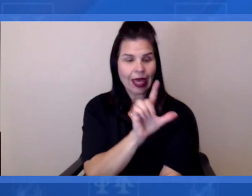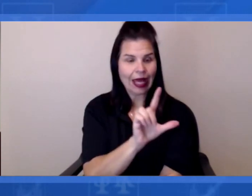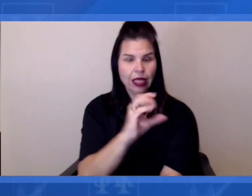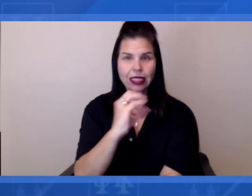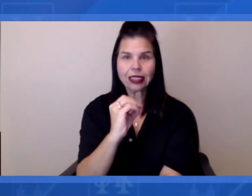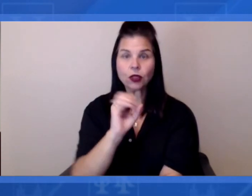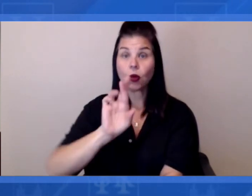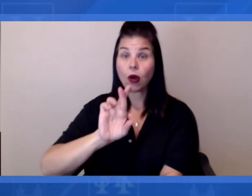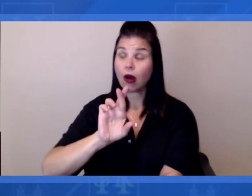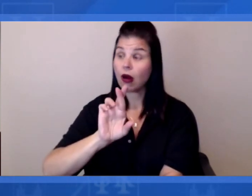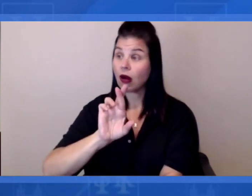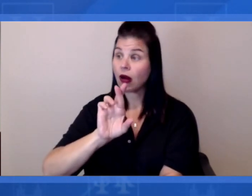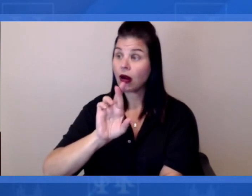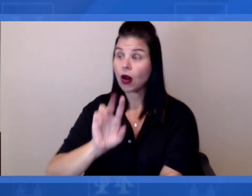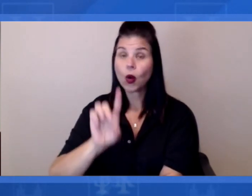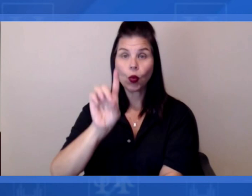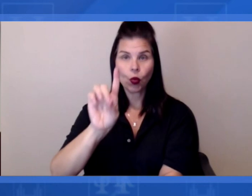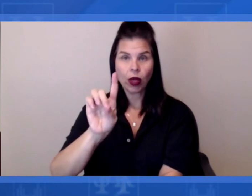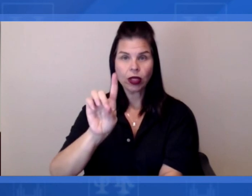L0R